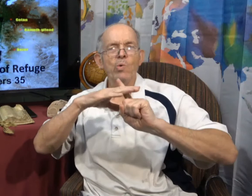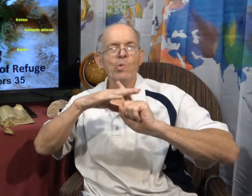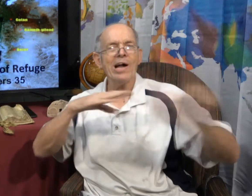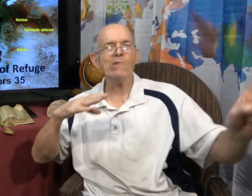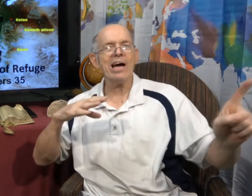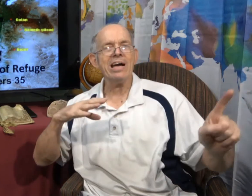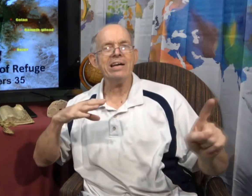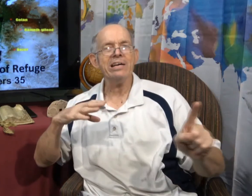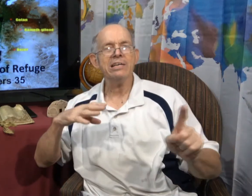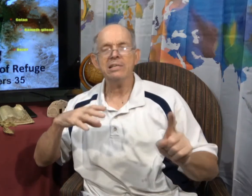Railway,